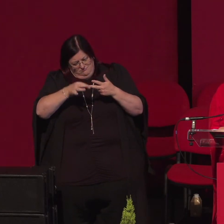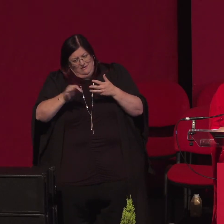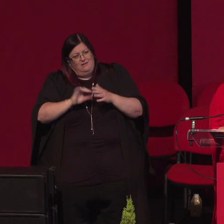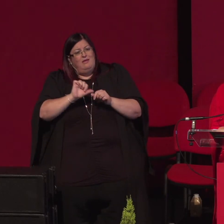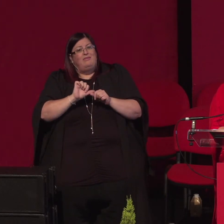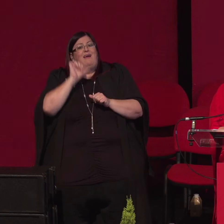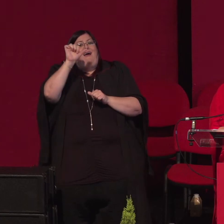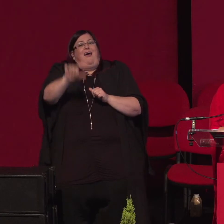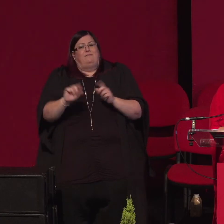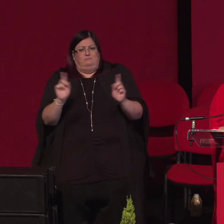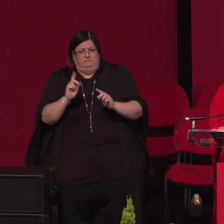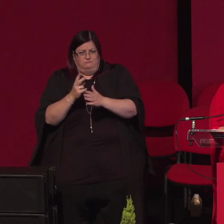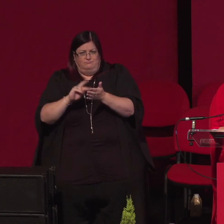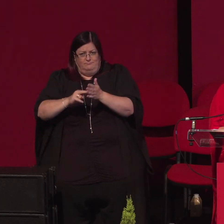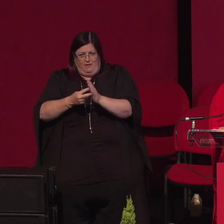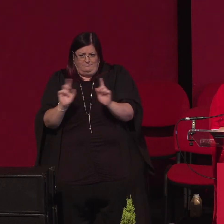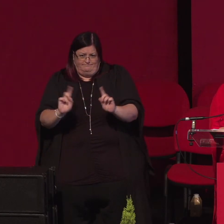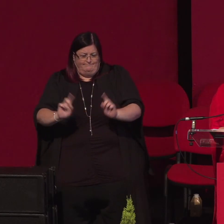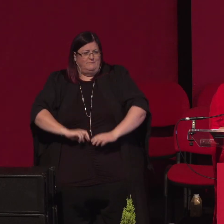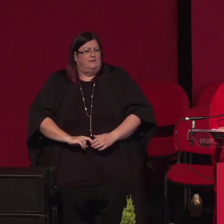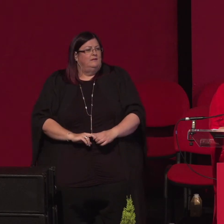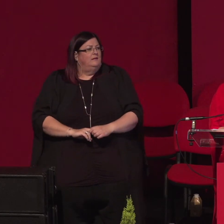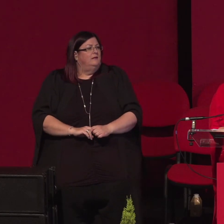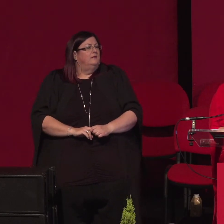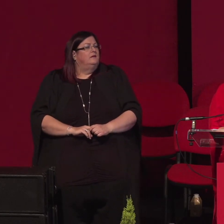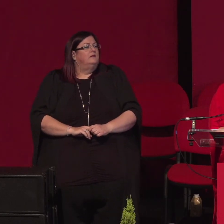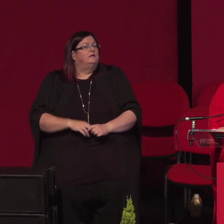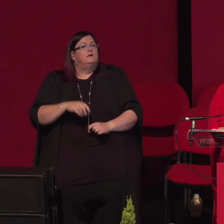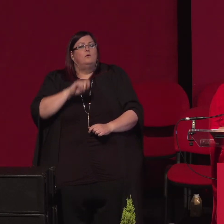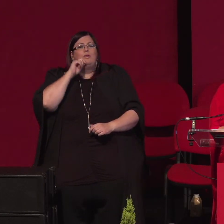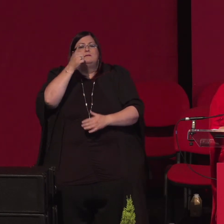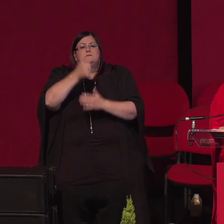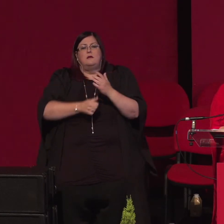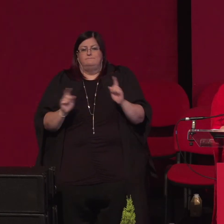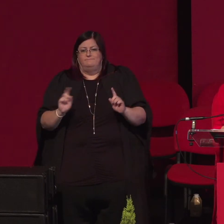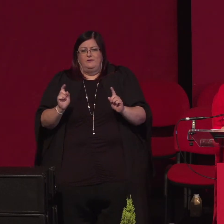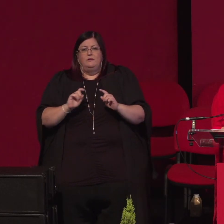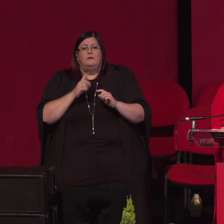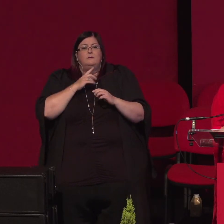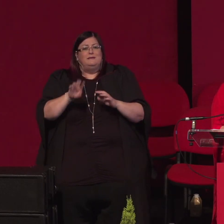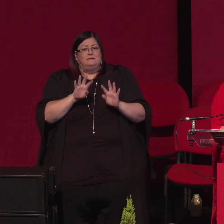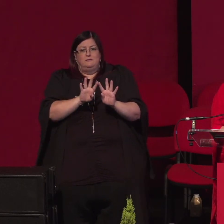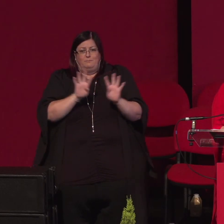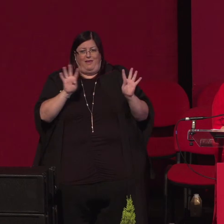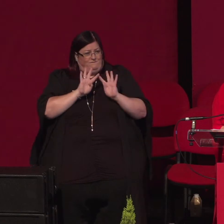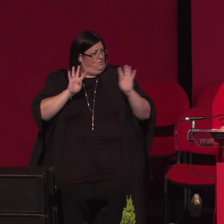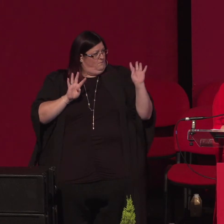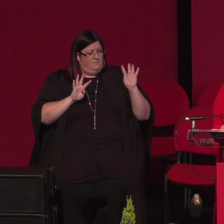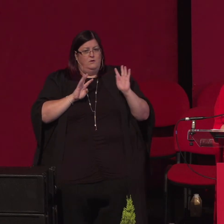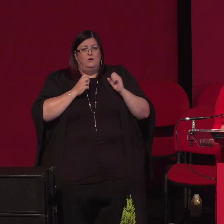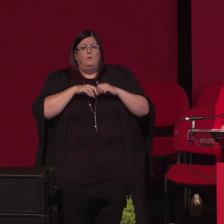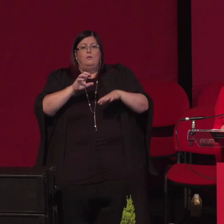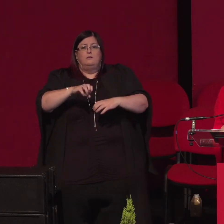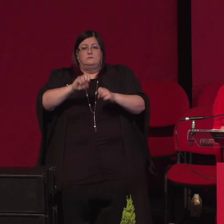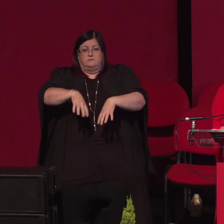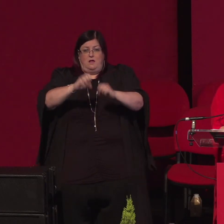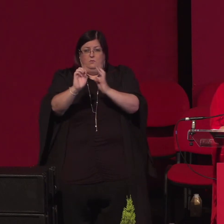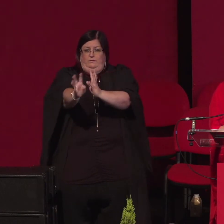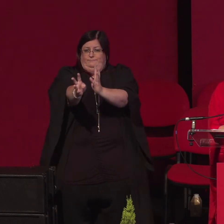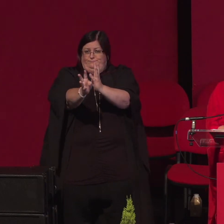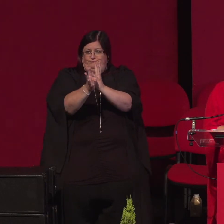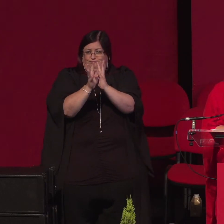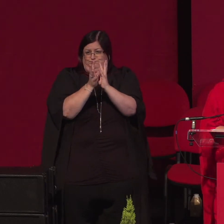what will happen after the event. The ceremony will commence as the platform party makes their way up the central